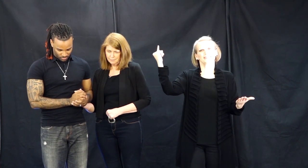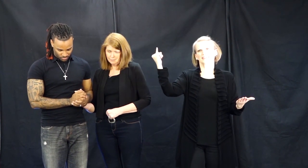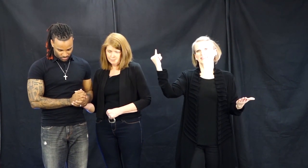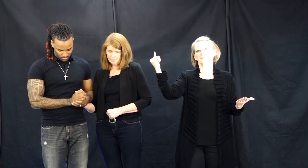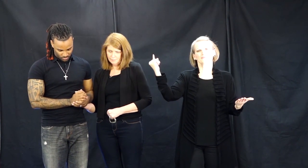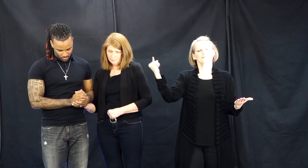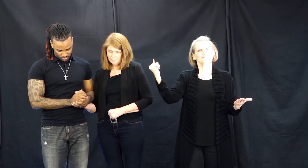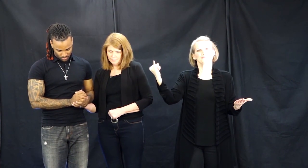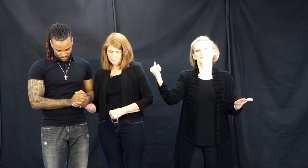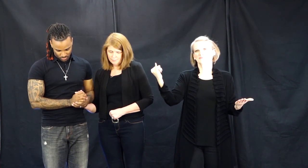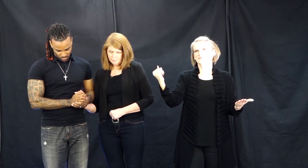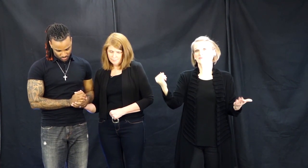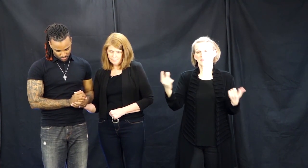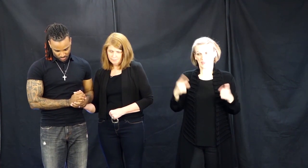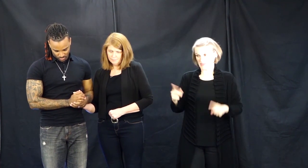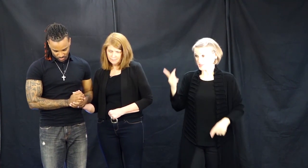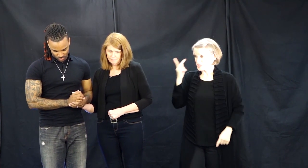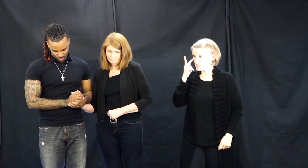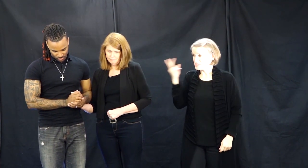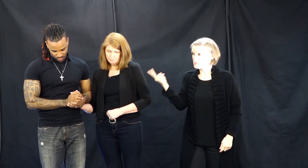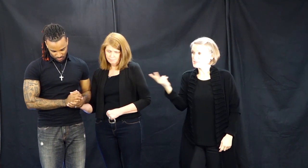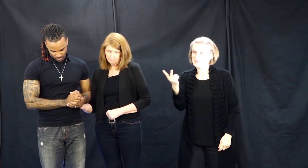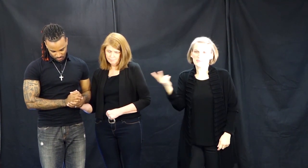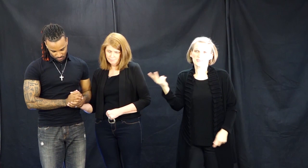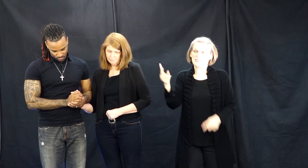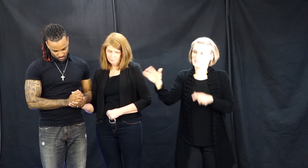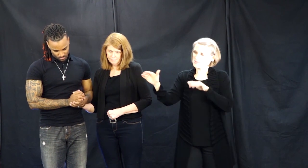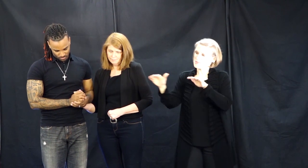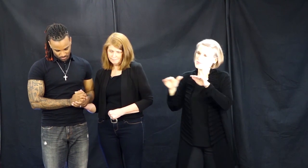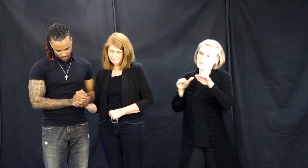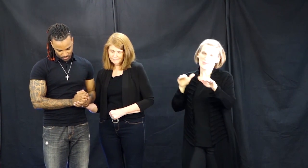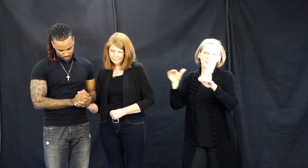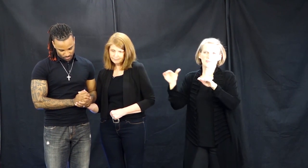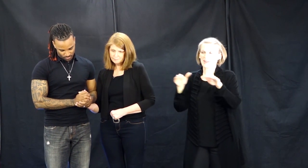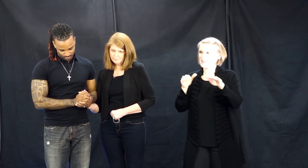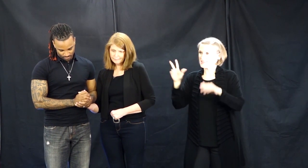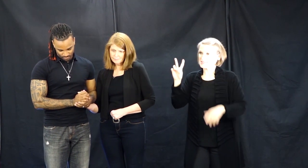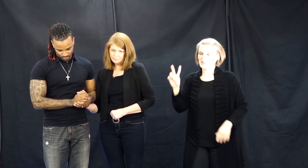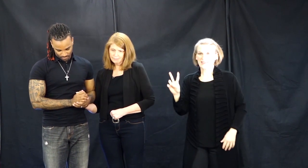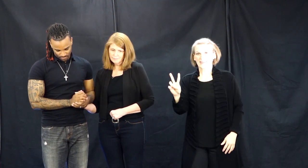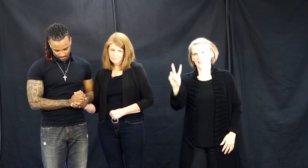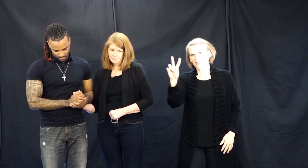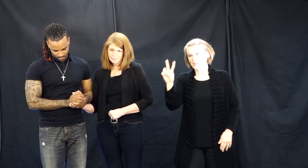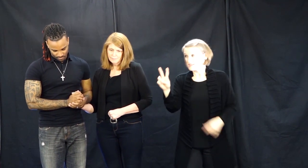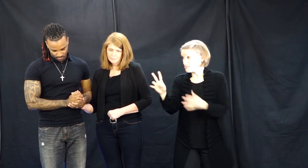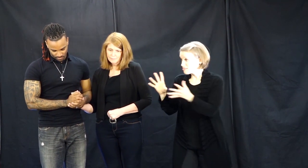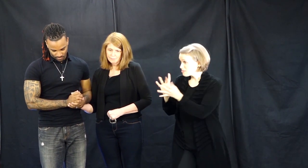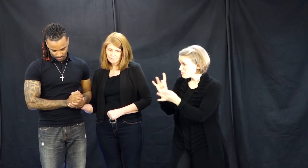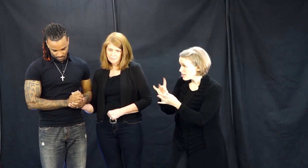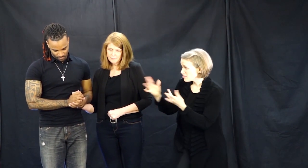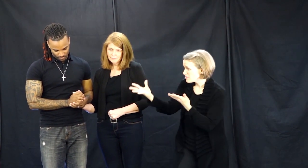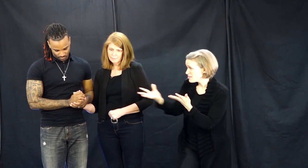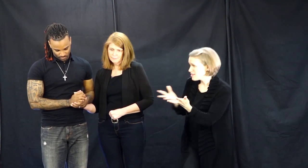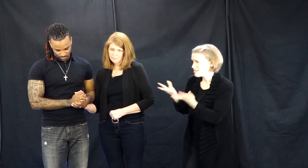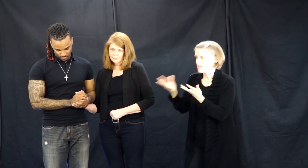imagine? If you see him in the street, walking by your side, talking by your side,